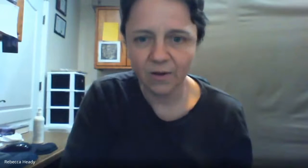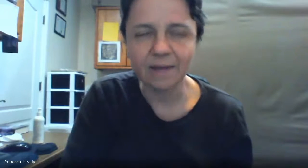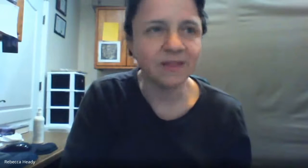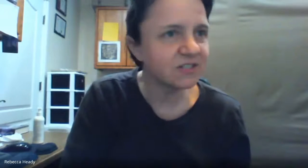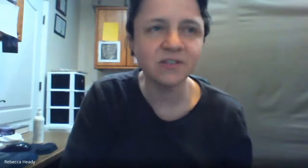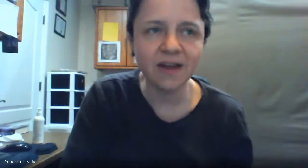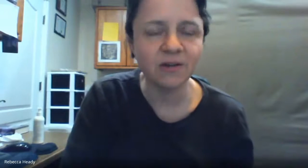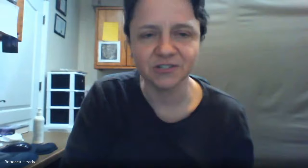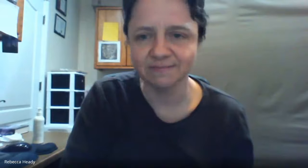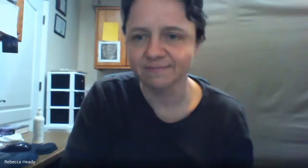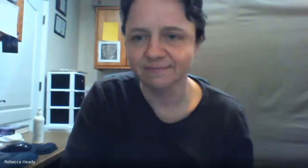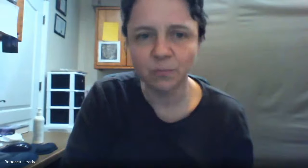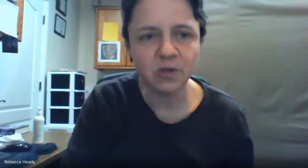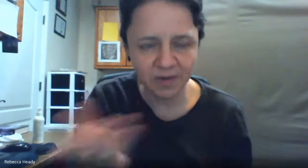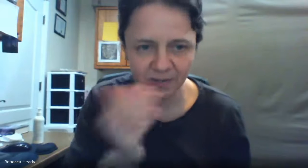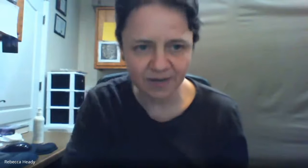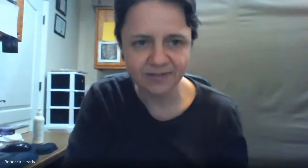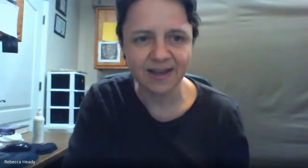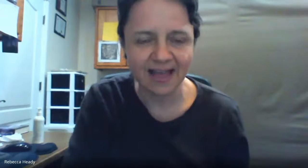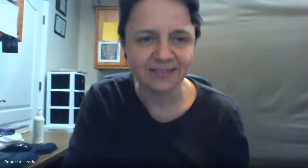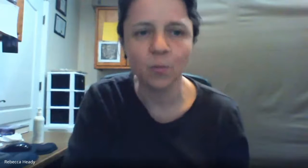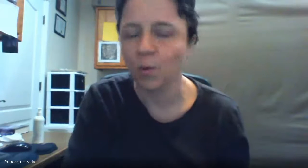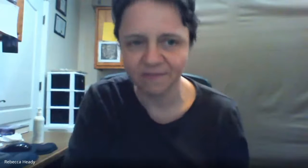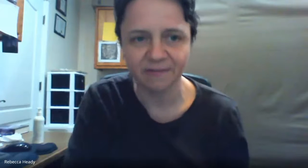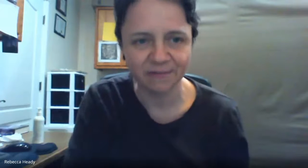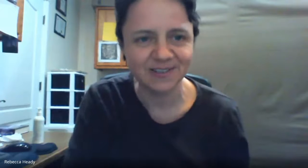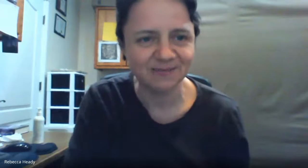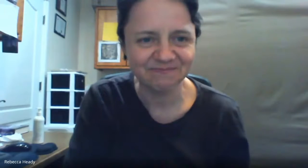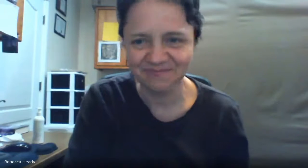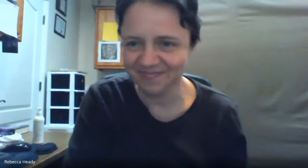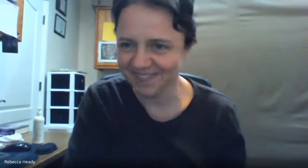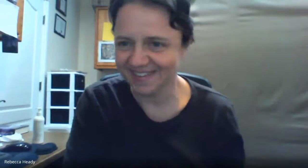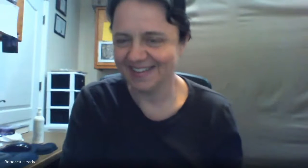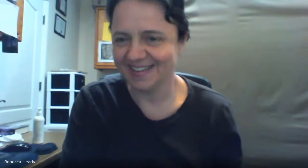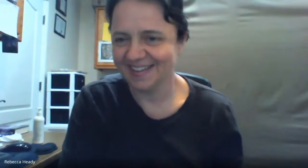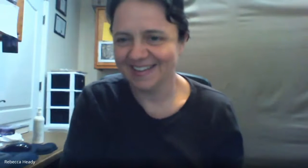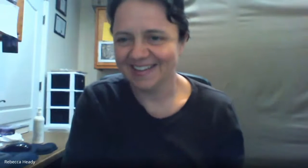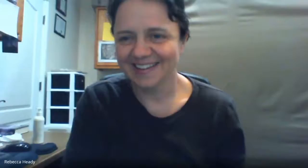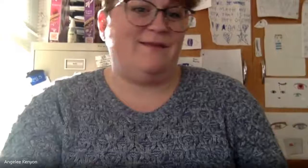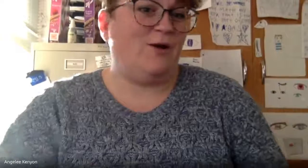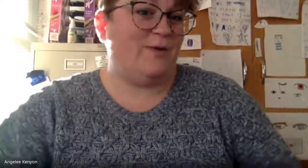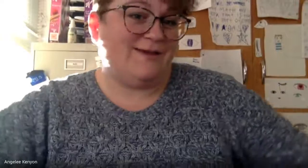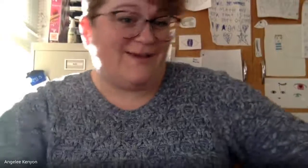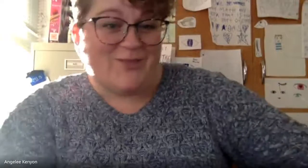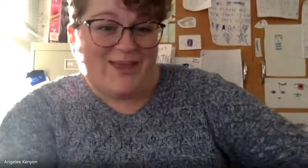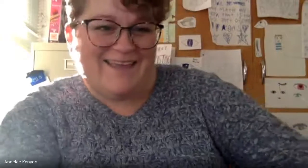Okay, let's just do that question. Why don't you pick someone else and ask them what their favorite food is? I think I'll pick Ellie.